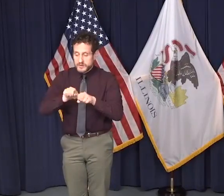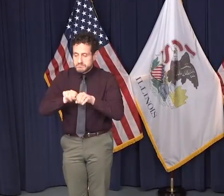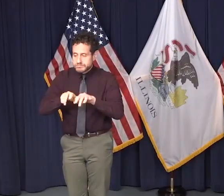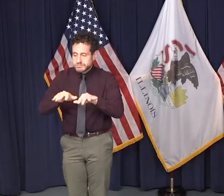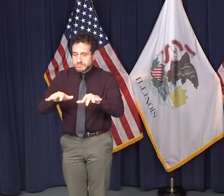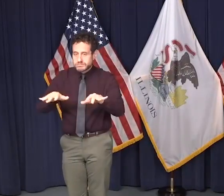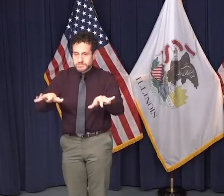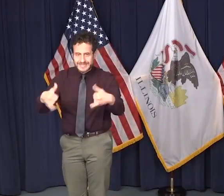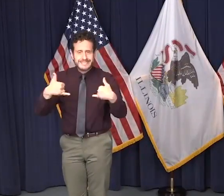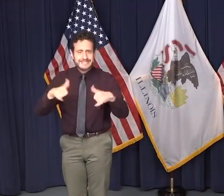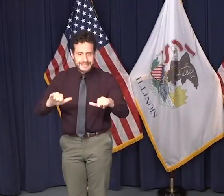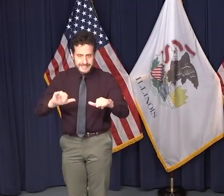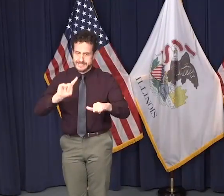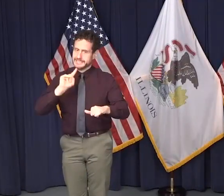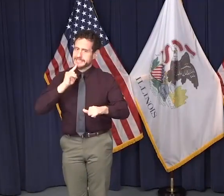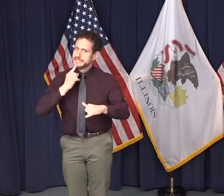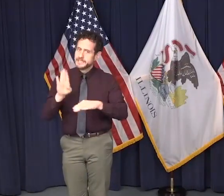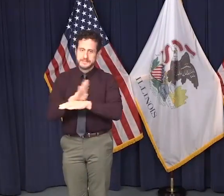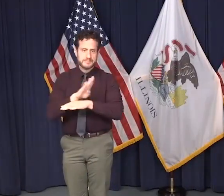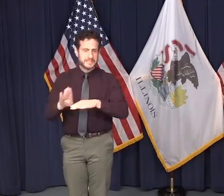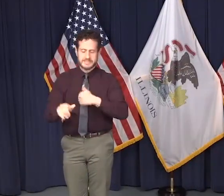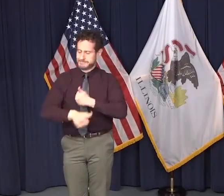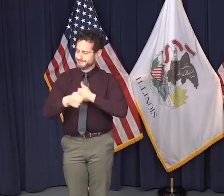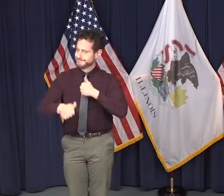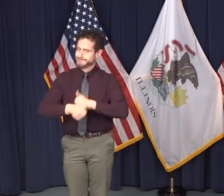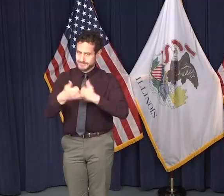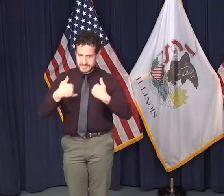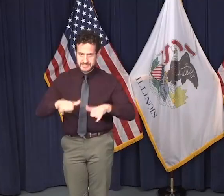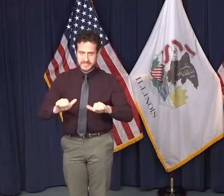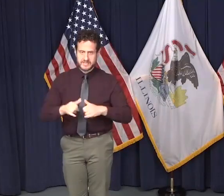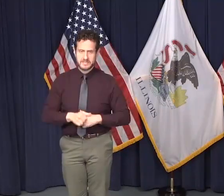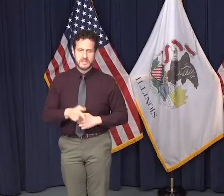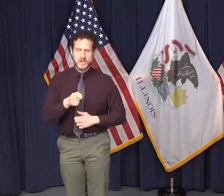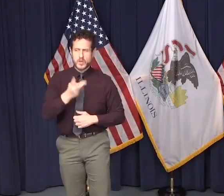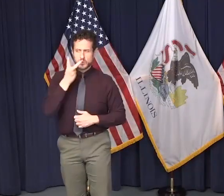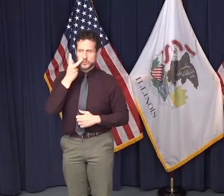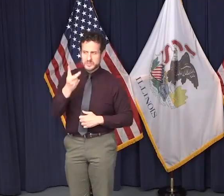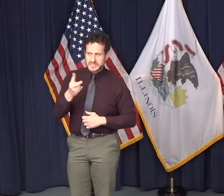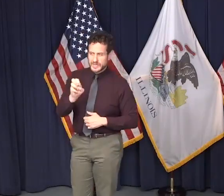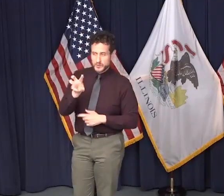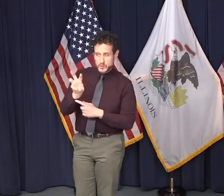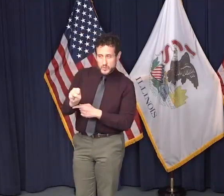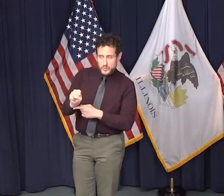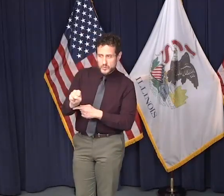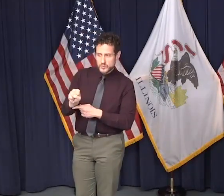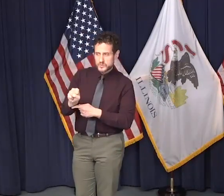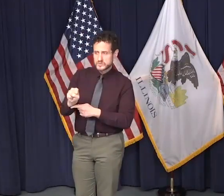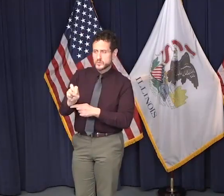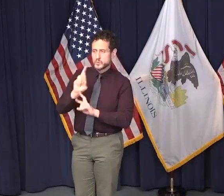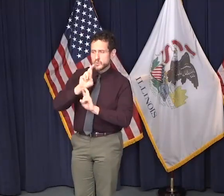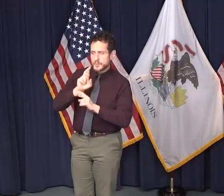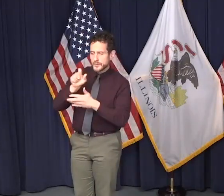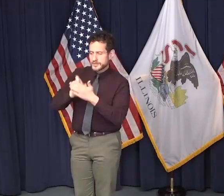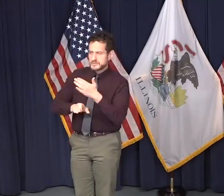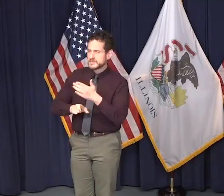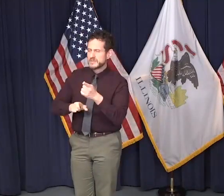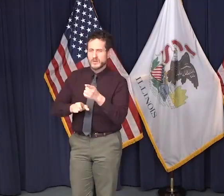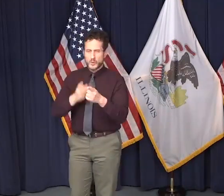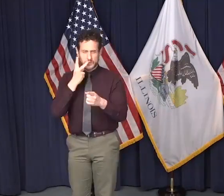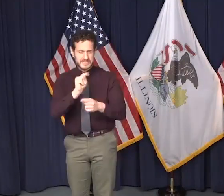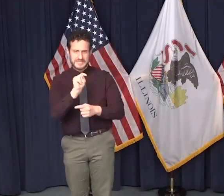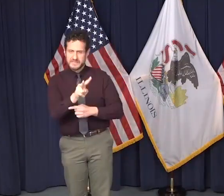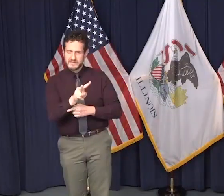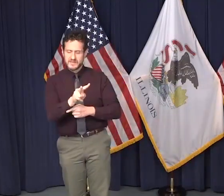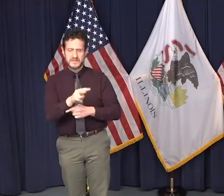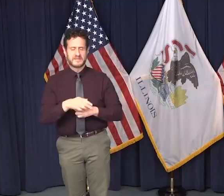threat. You watch your online news feeds or TV without seeing